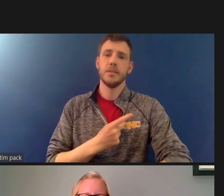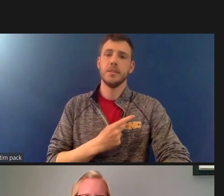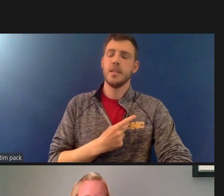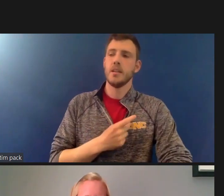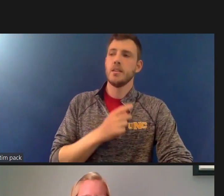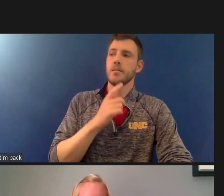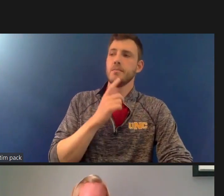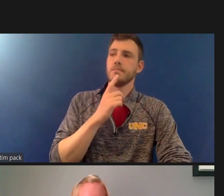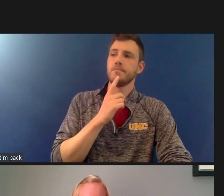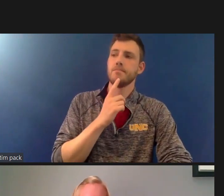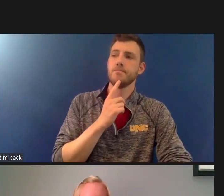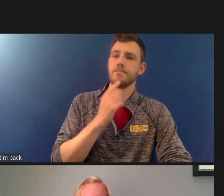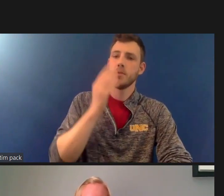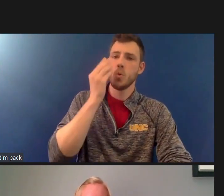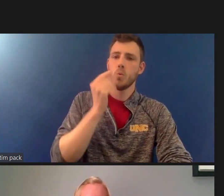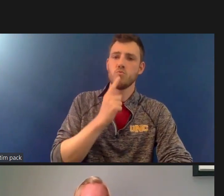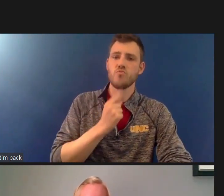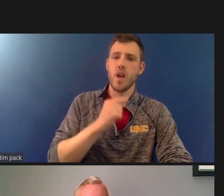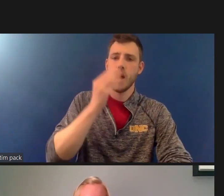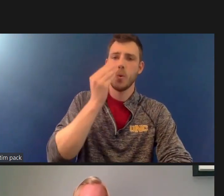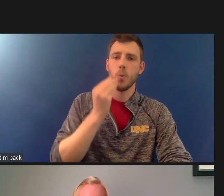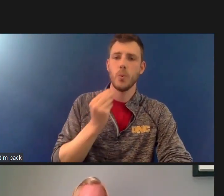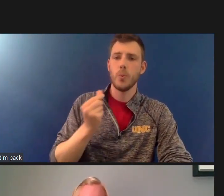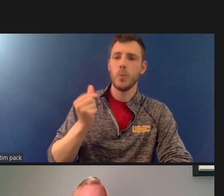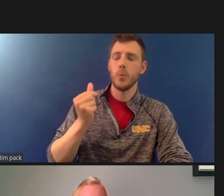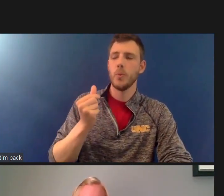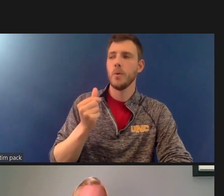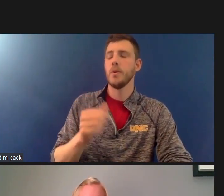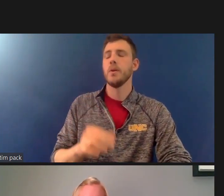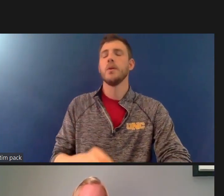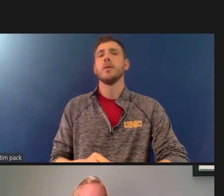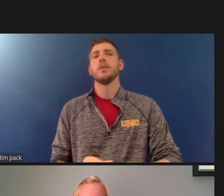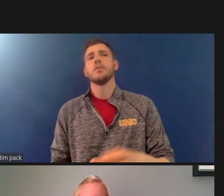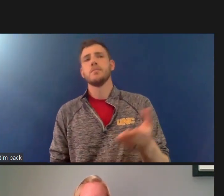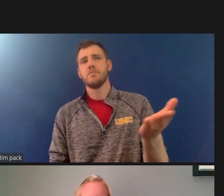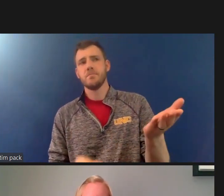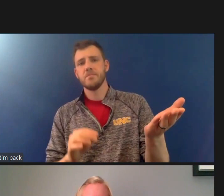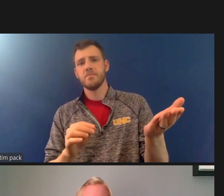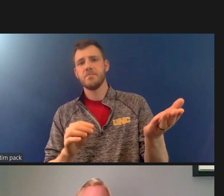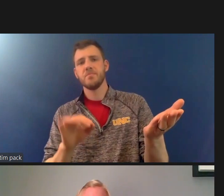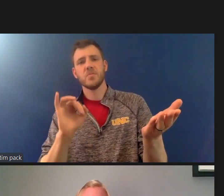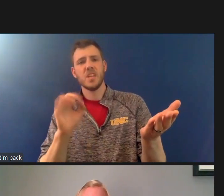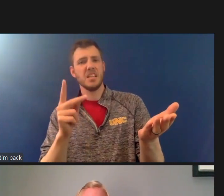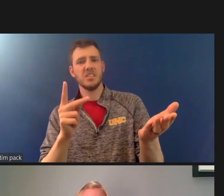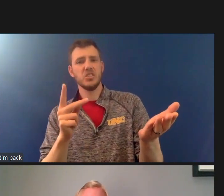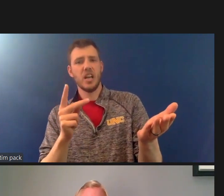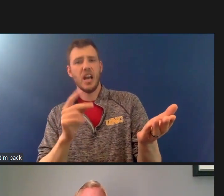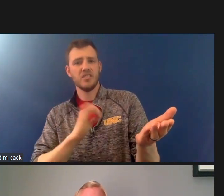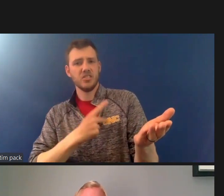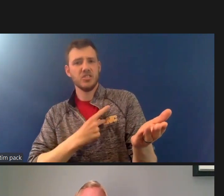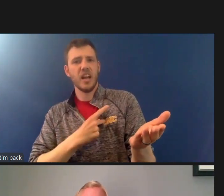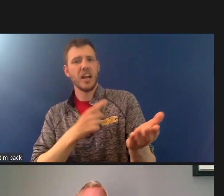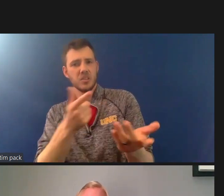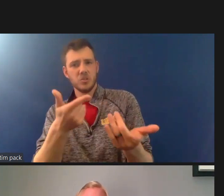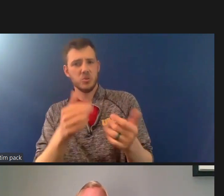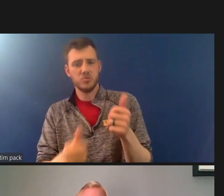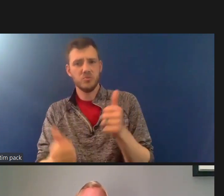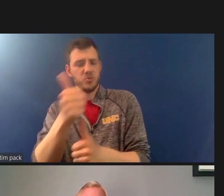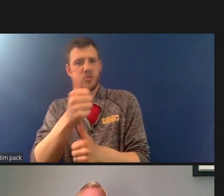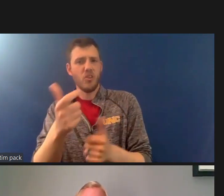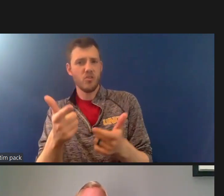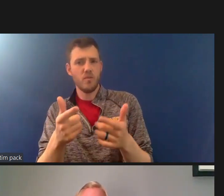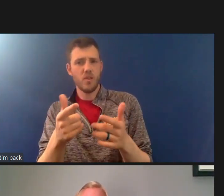for silence. Jack's in charge of the choir. They can be, what do you want them to be?